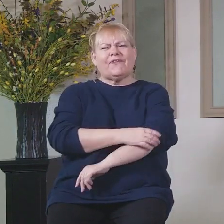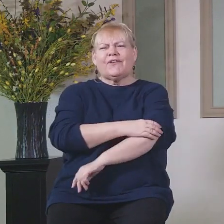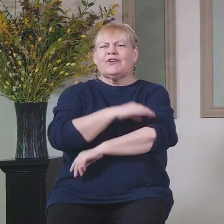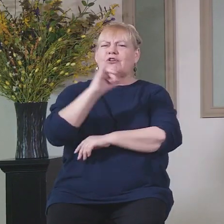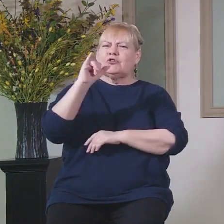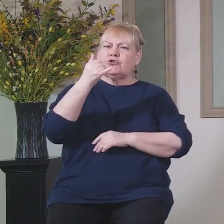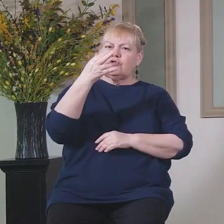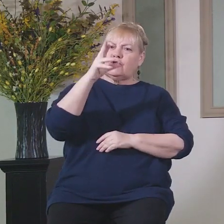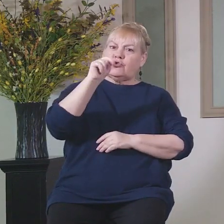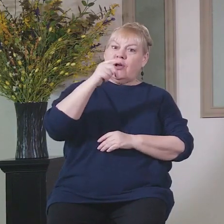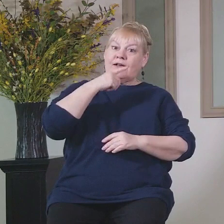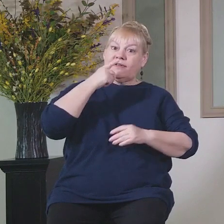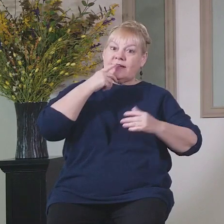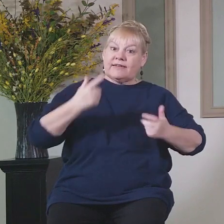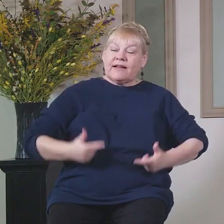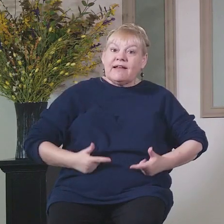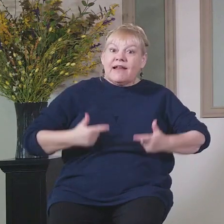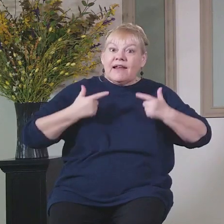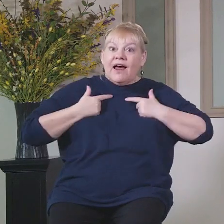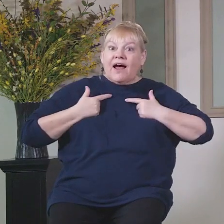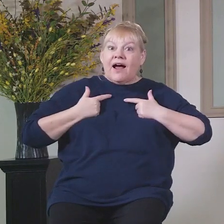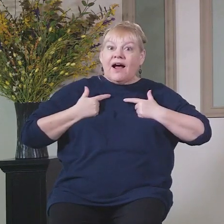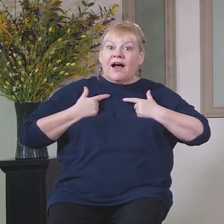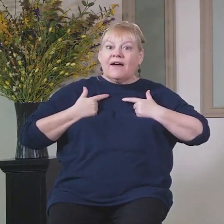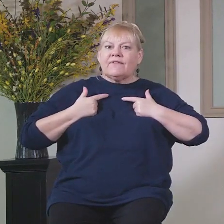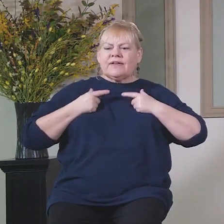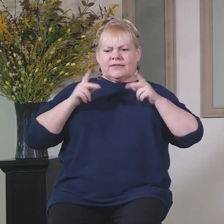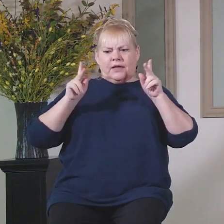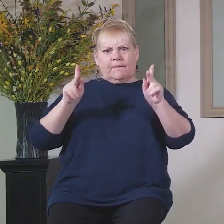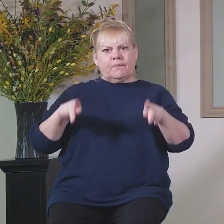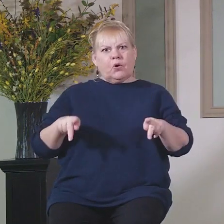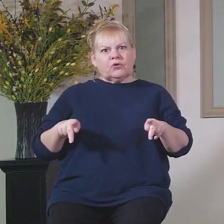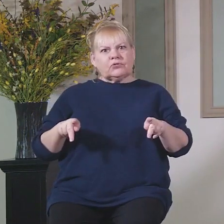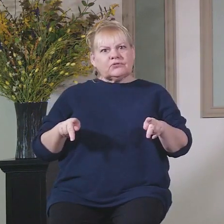John says that life is a person.